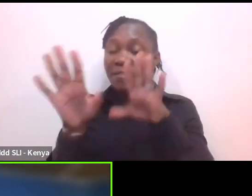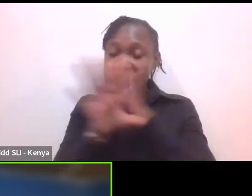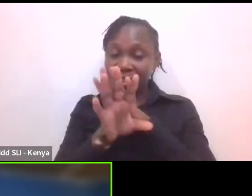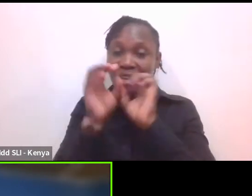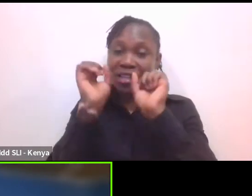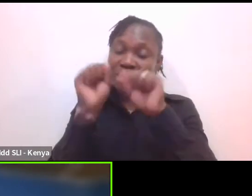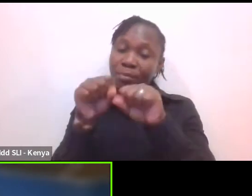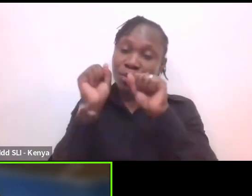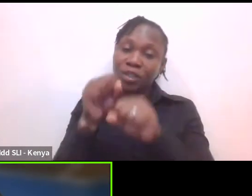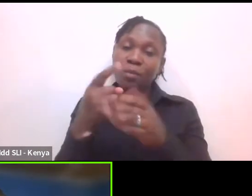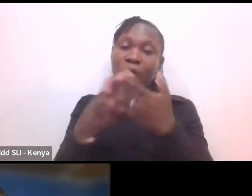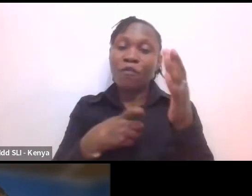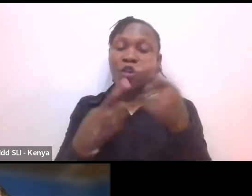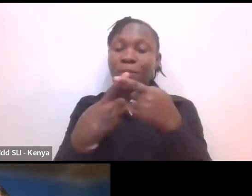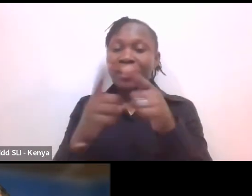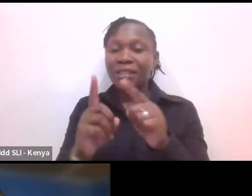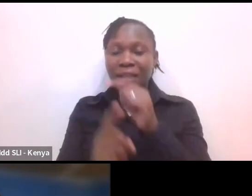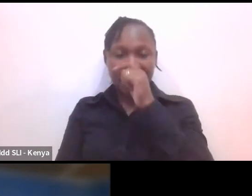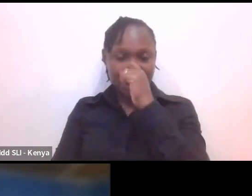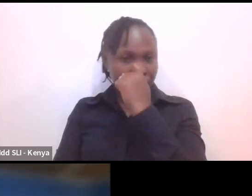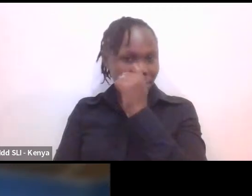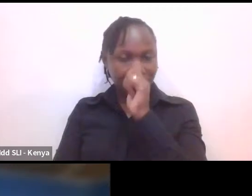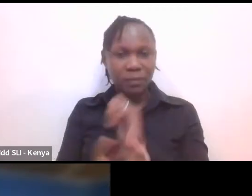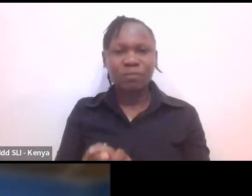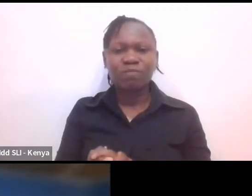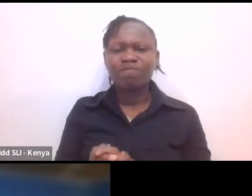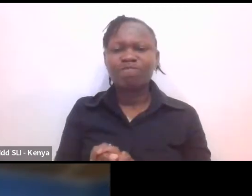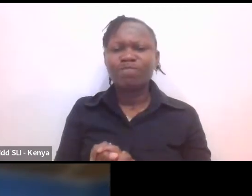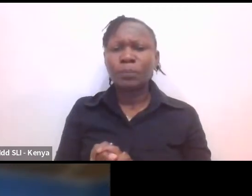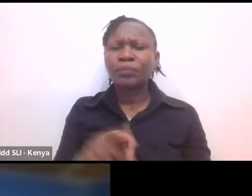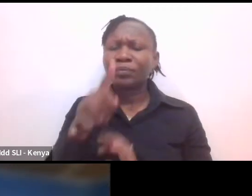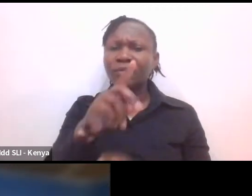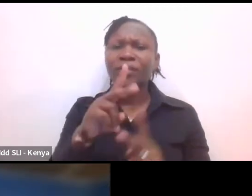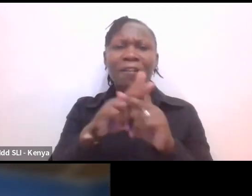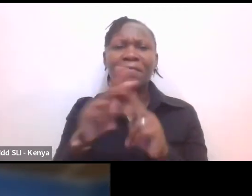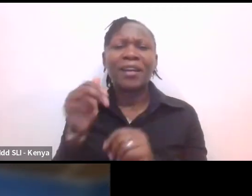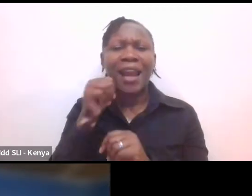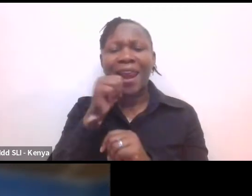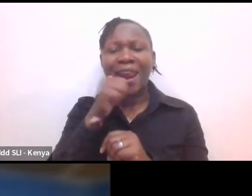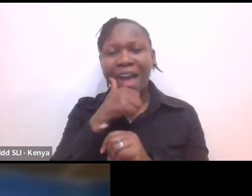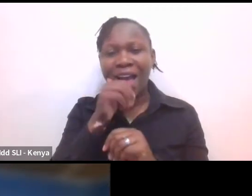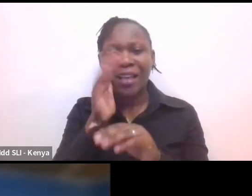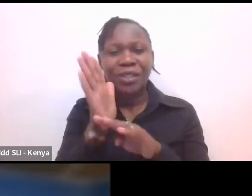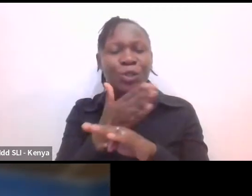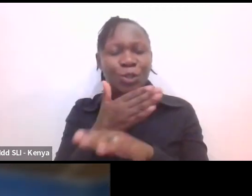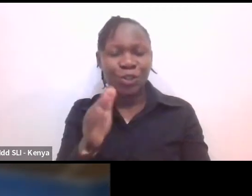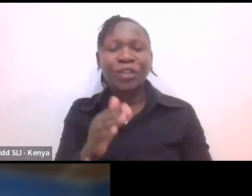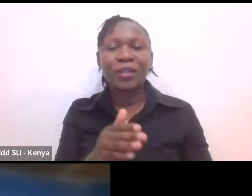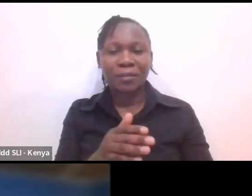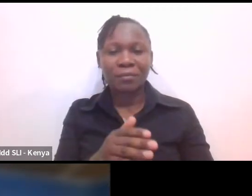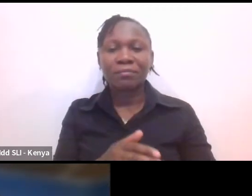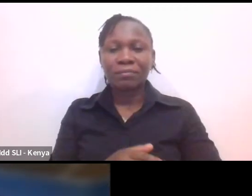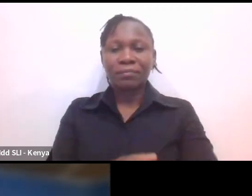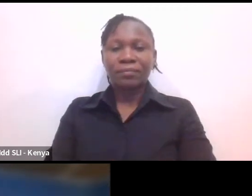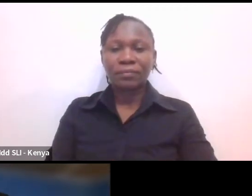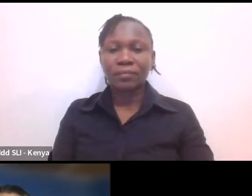Just my opinion. and that's a very, very lovely story, and a much less lovely thought that came into my head, only